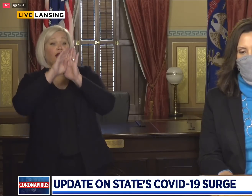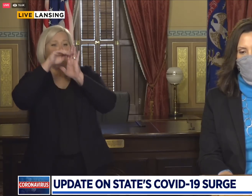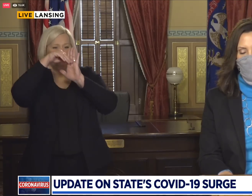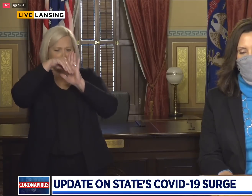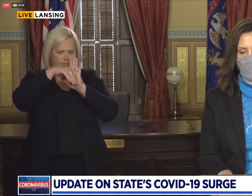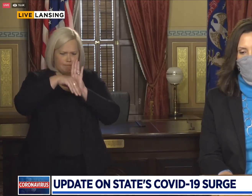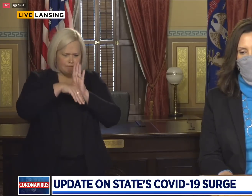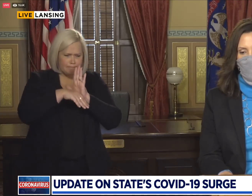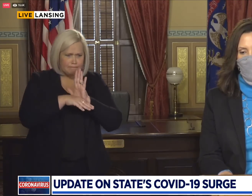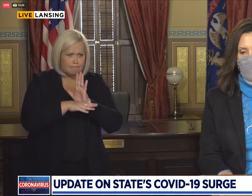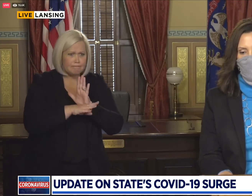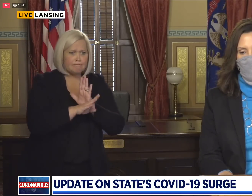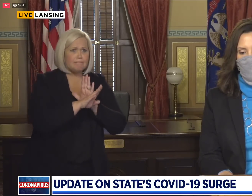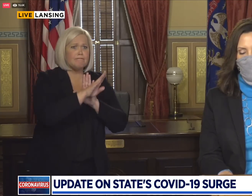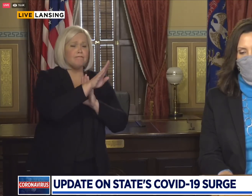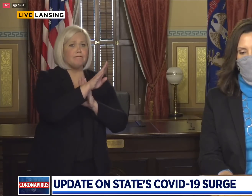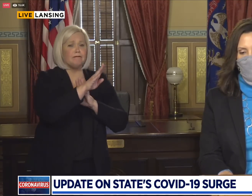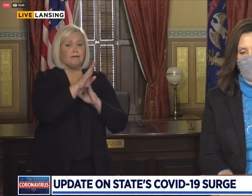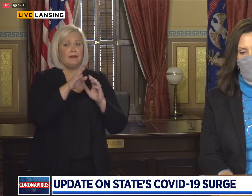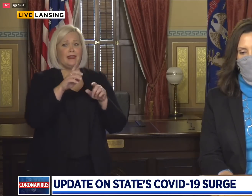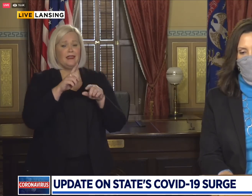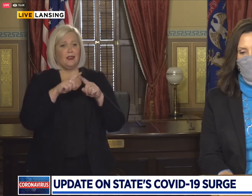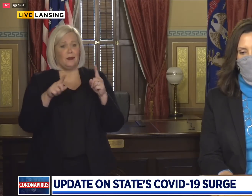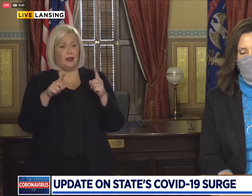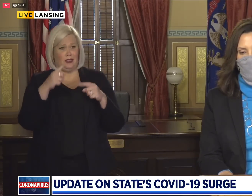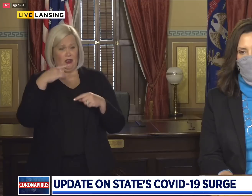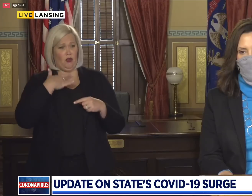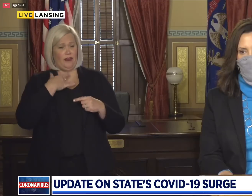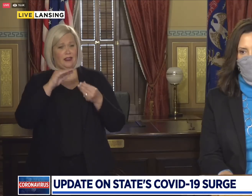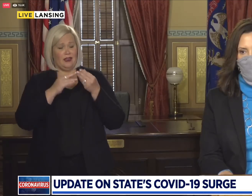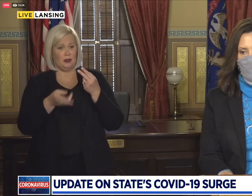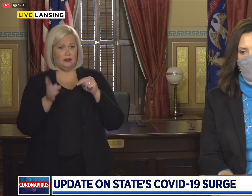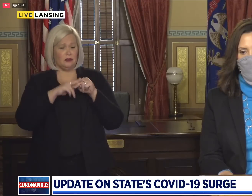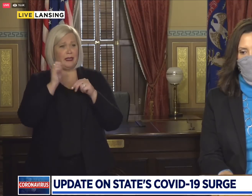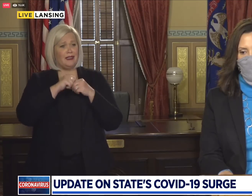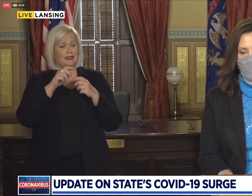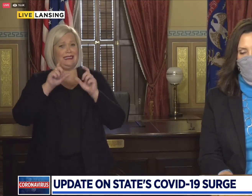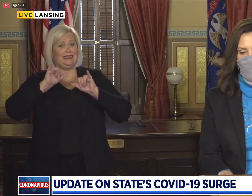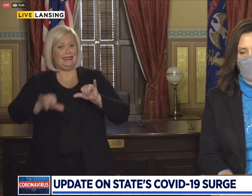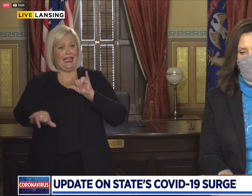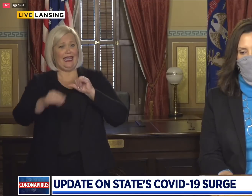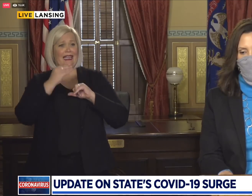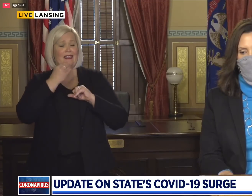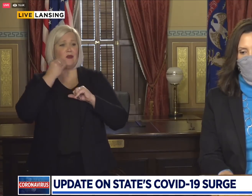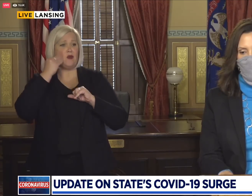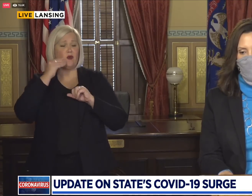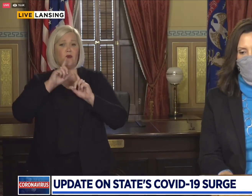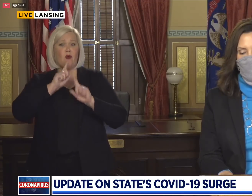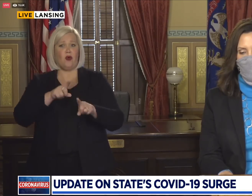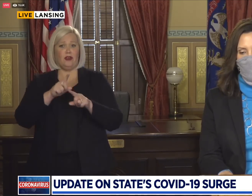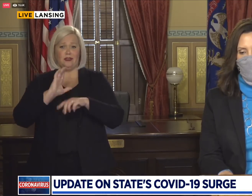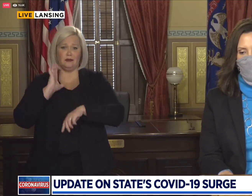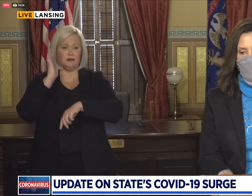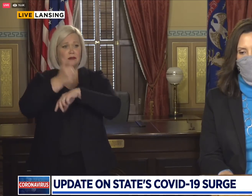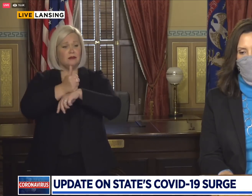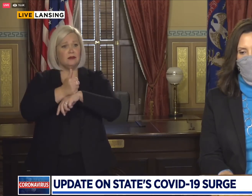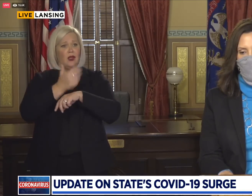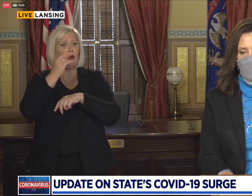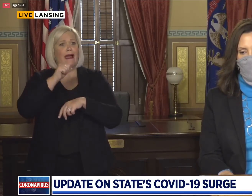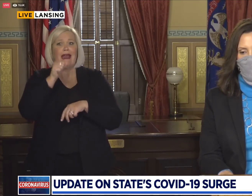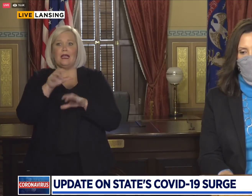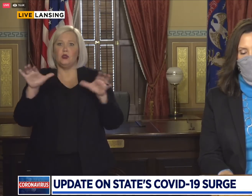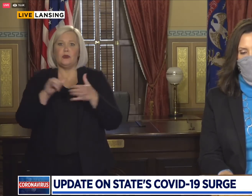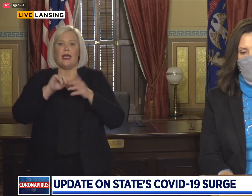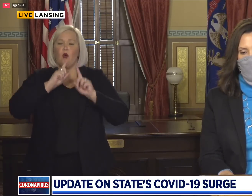that's probably because there were lockdowns or stay-at-home orders in place. Why not issue a temporary stay-at-home order or lockdown right